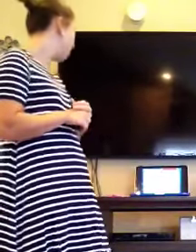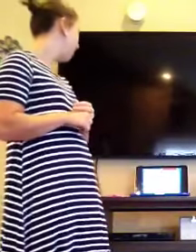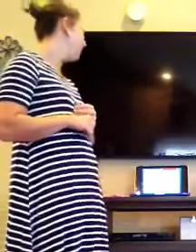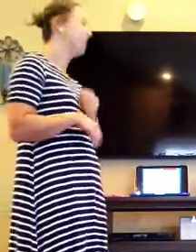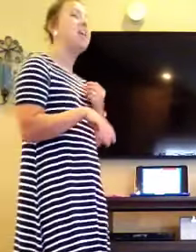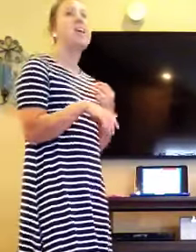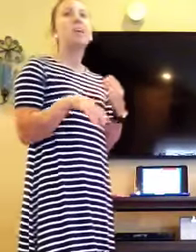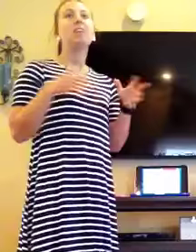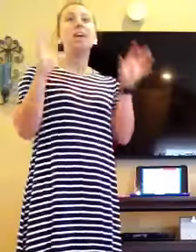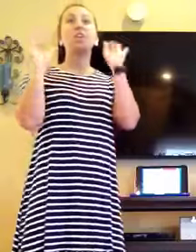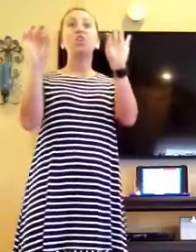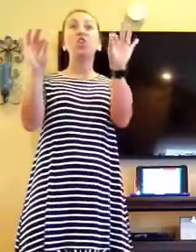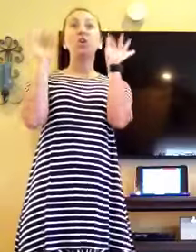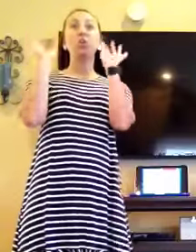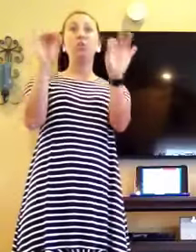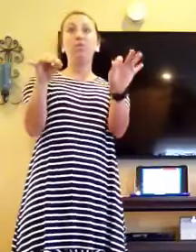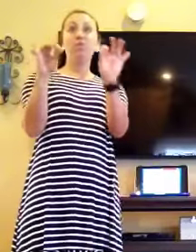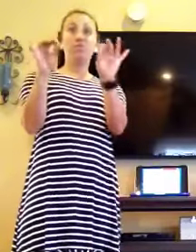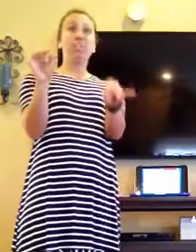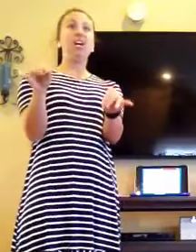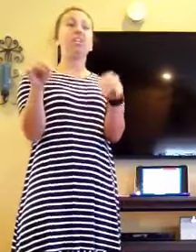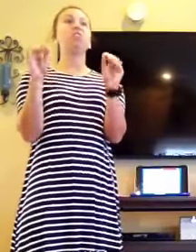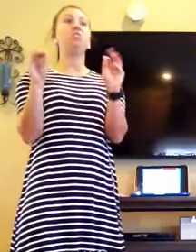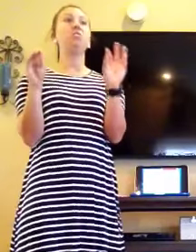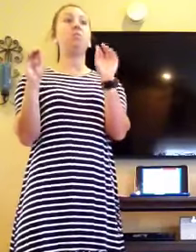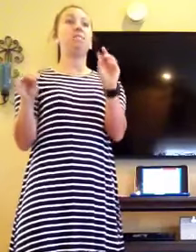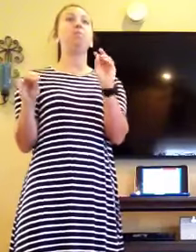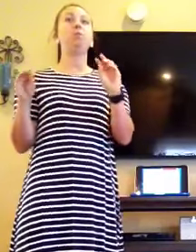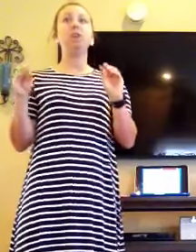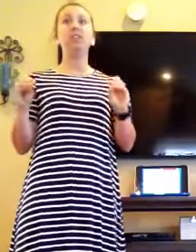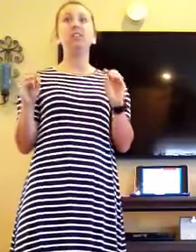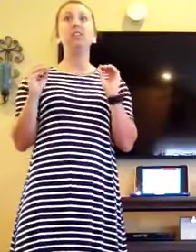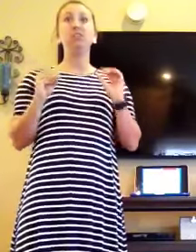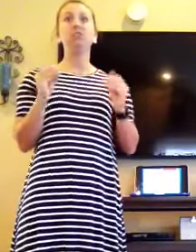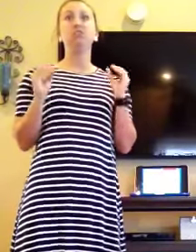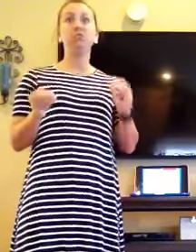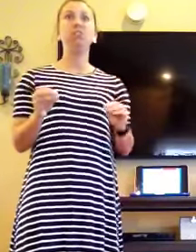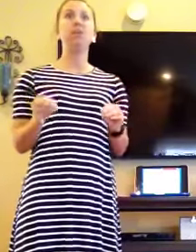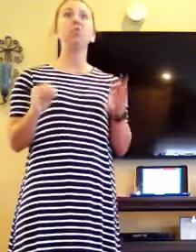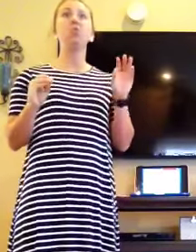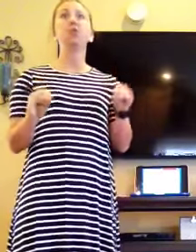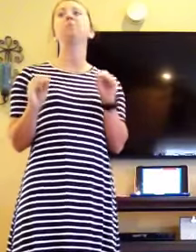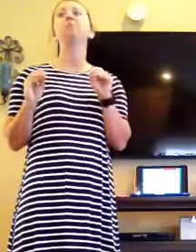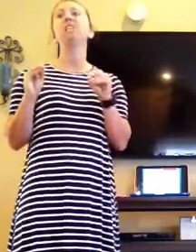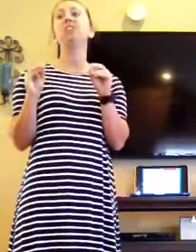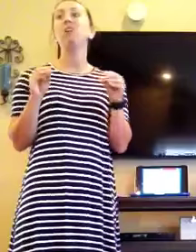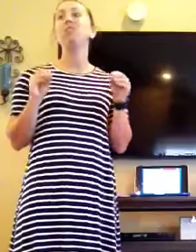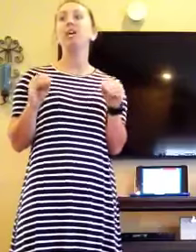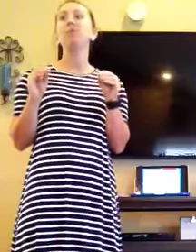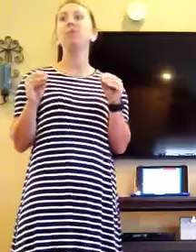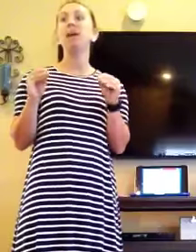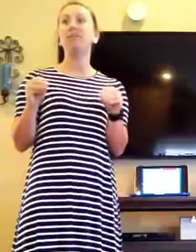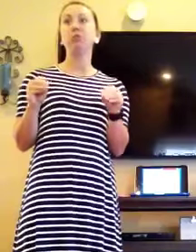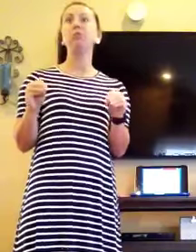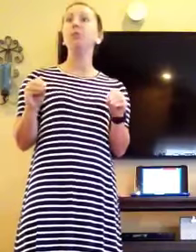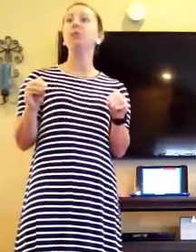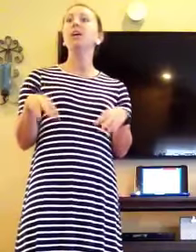jobs that you feel like you have been wasting instructional time on or spending a lot of time doing after school.